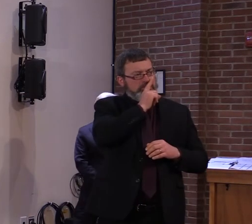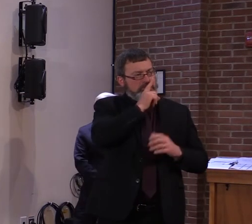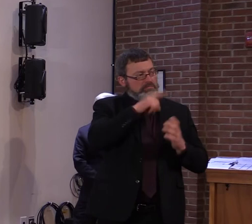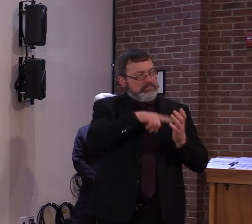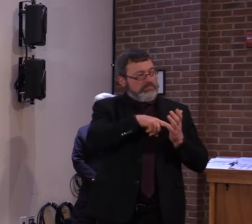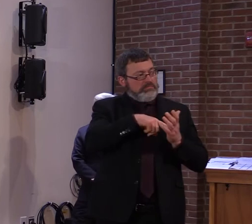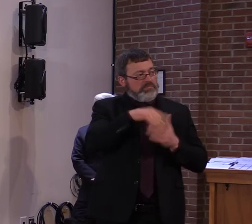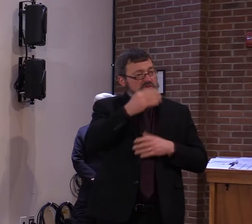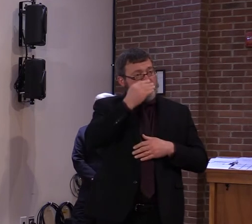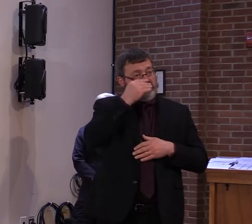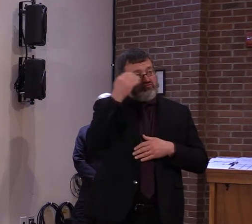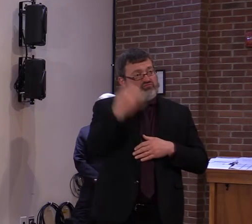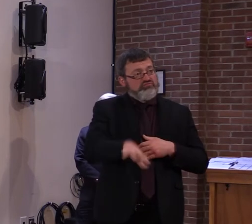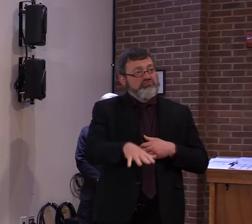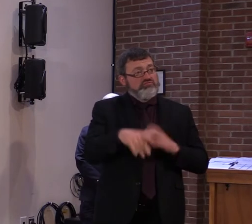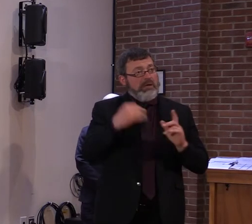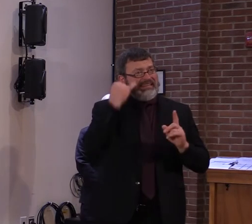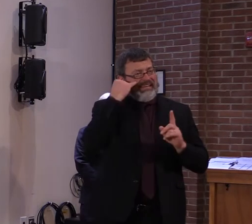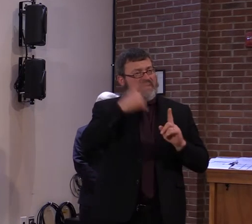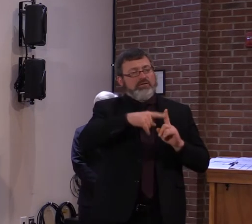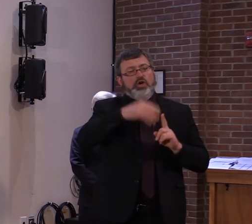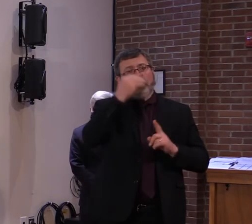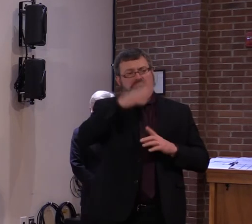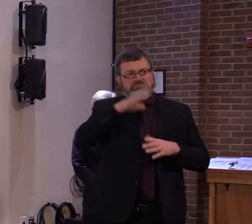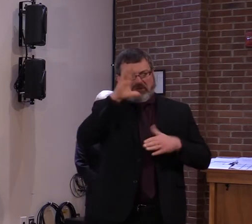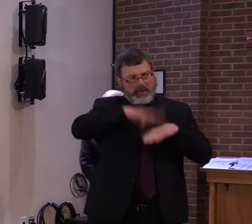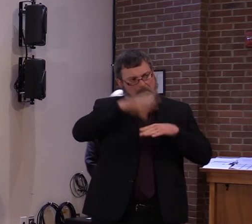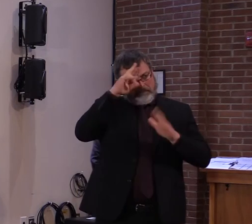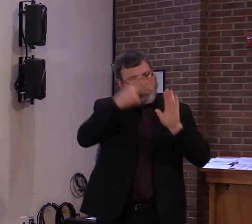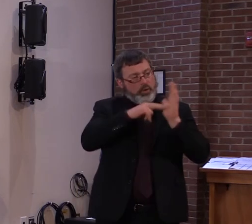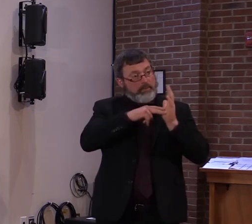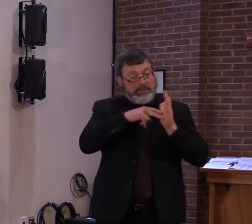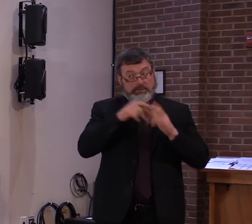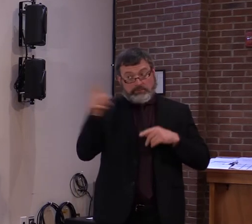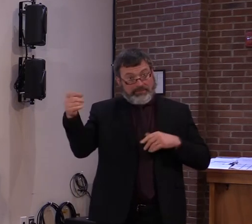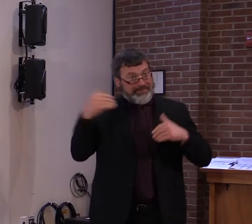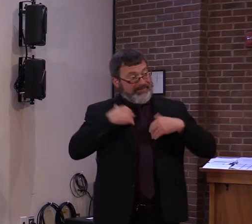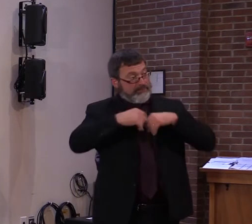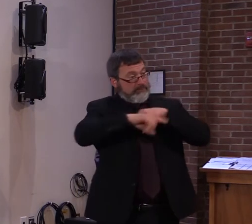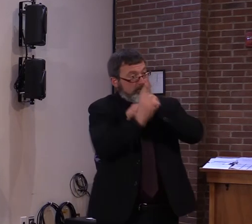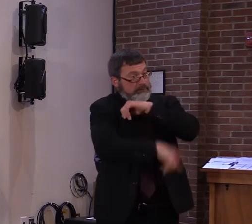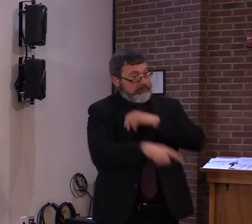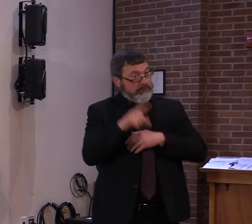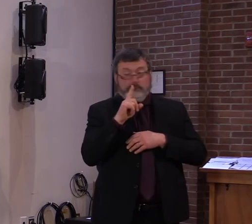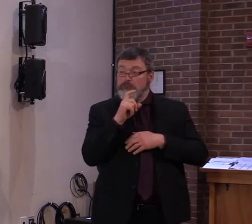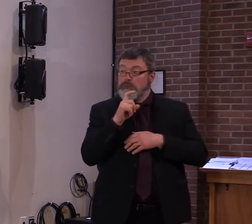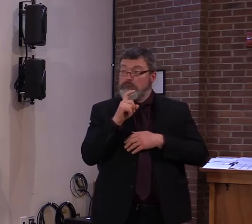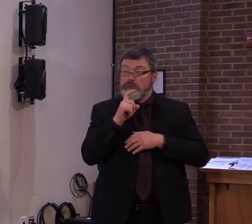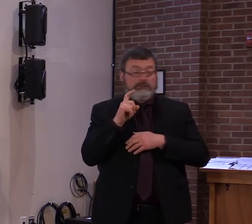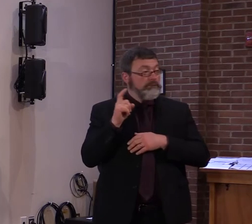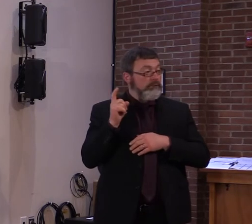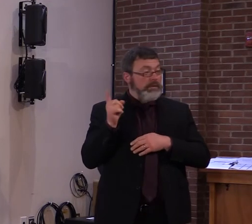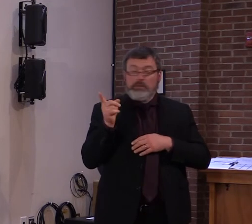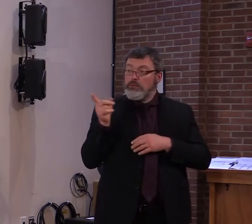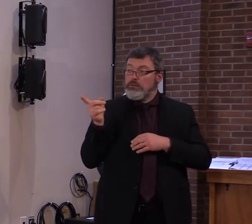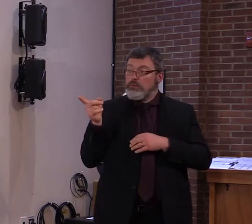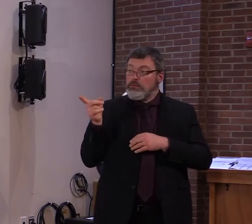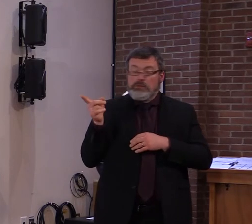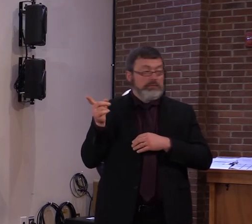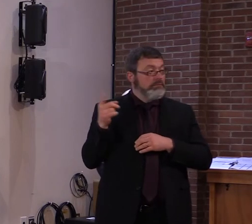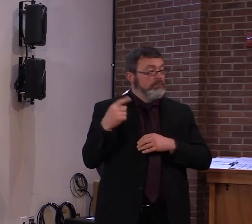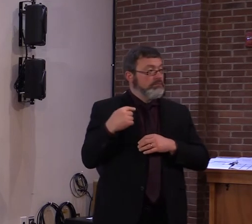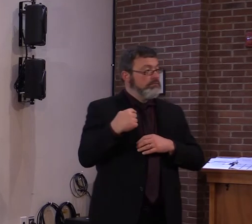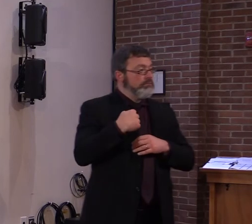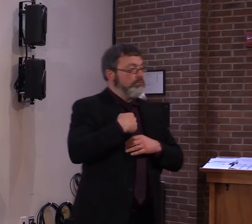would be part one of my question. Is that in there? Am I missing it? Yeah, I can tell you on the penalty portion, there isn't. We have